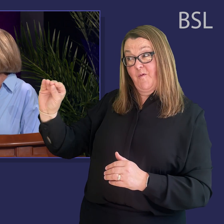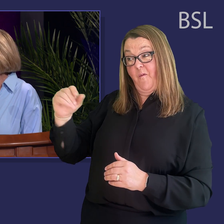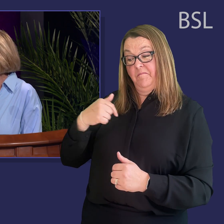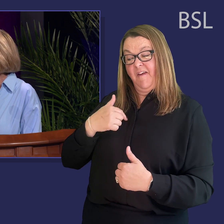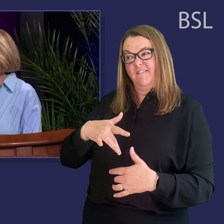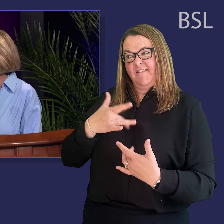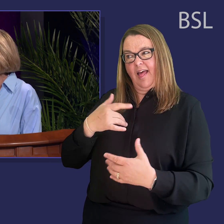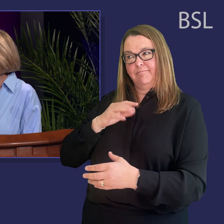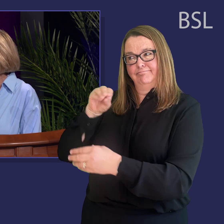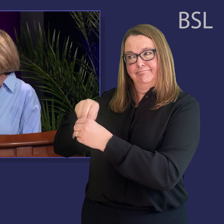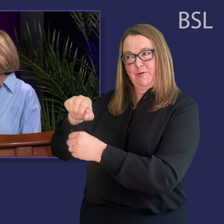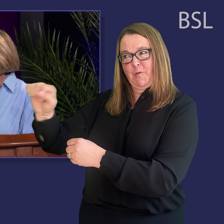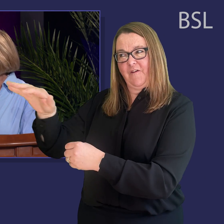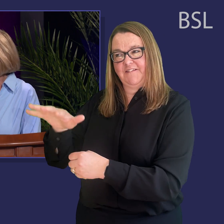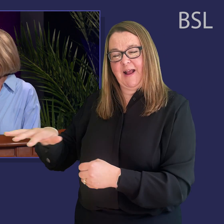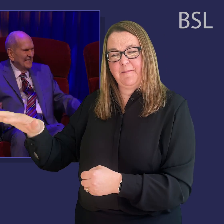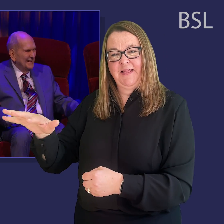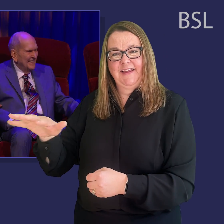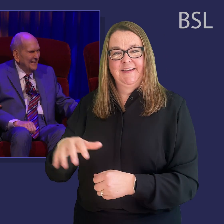and part of your family.